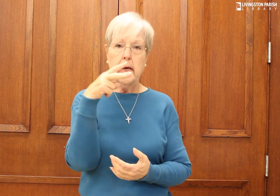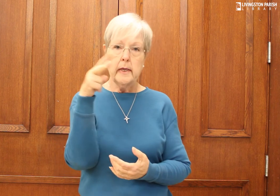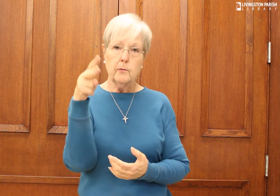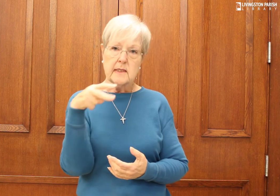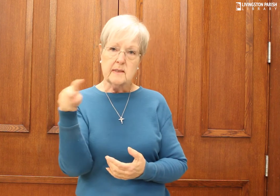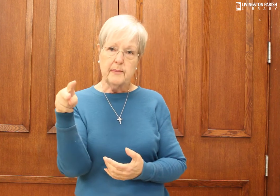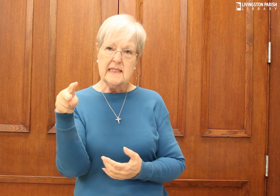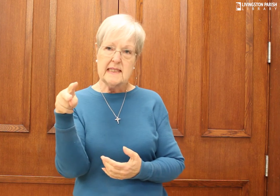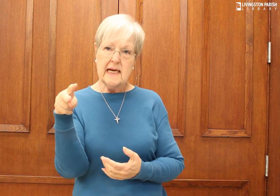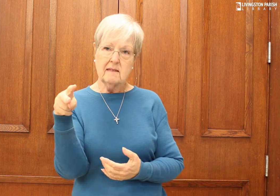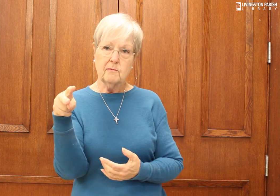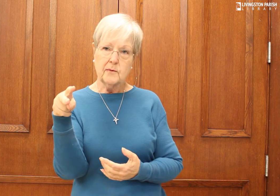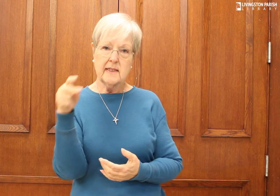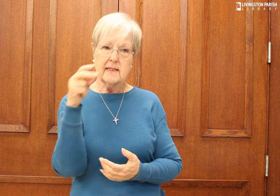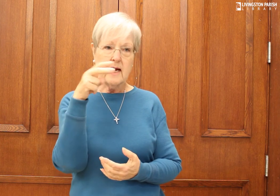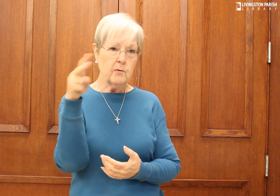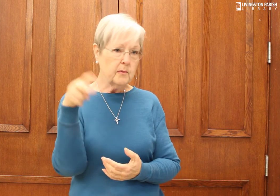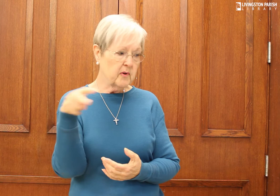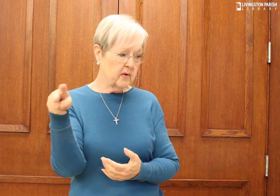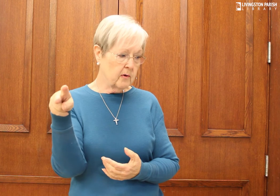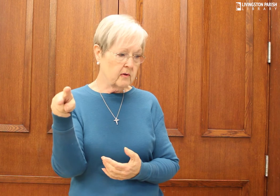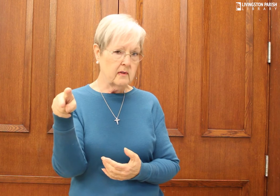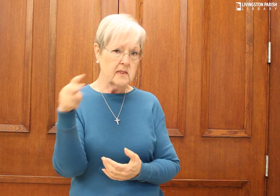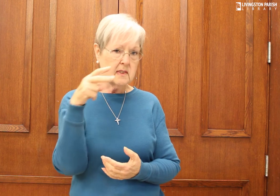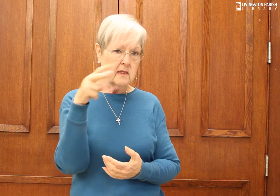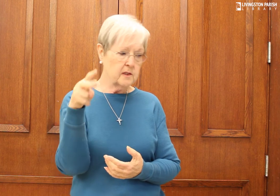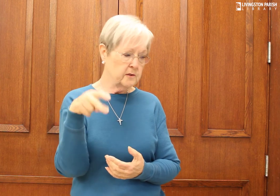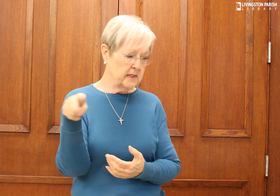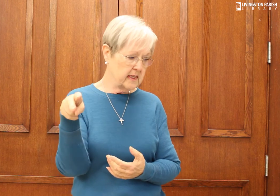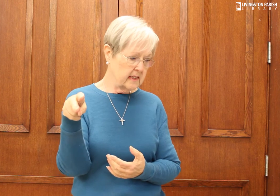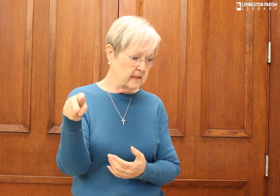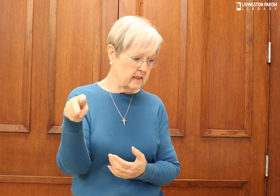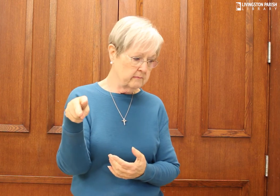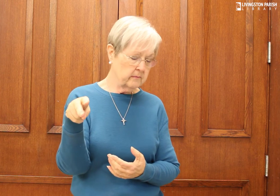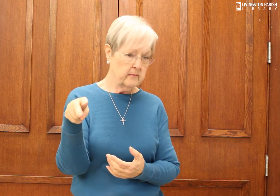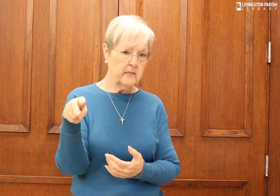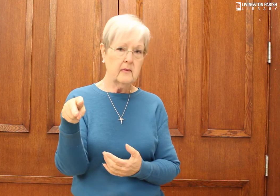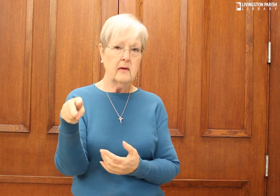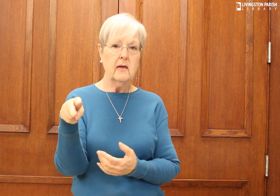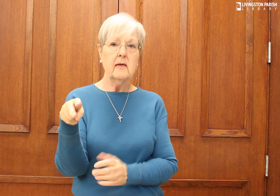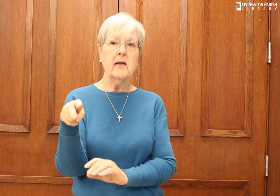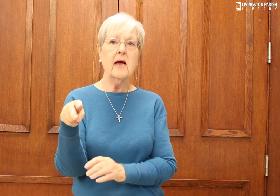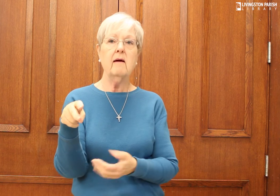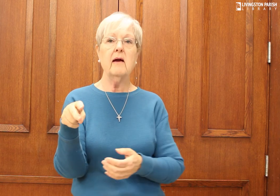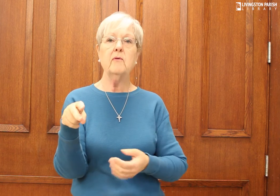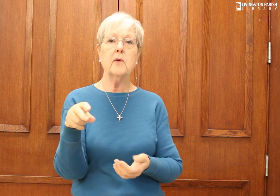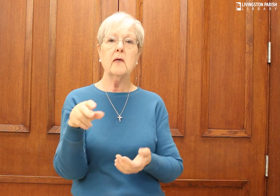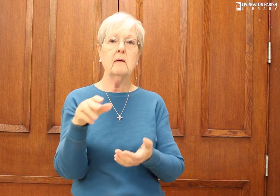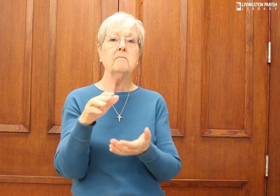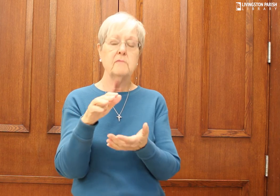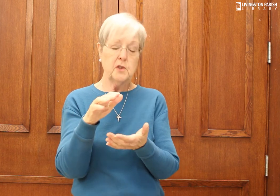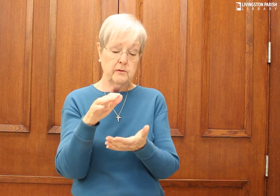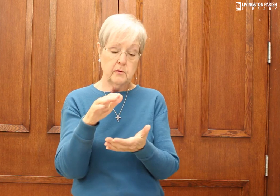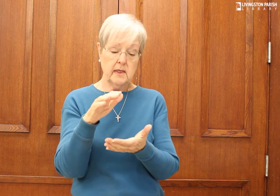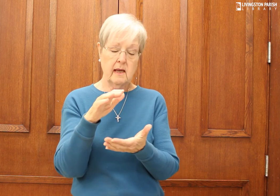You want some pizza? We did that one before. It's a two Z's. Now, everyone generally